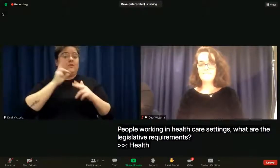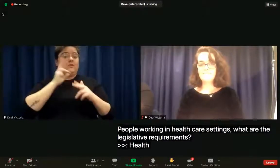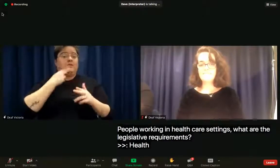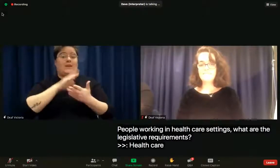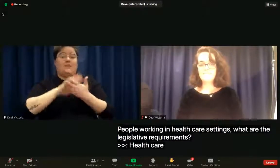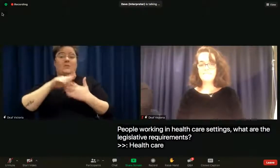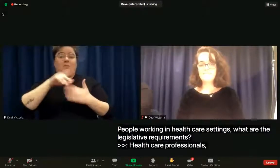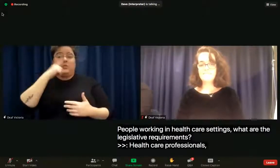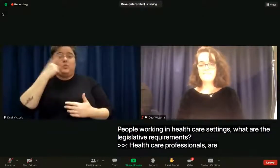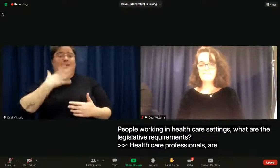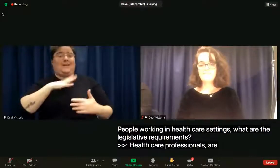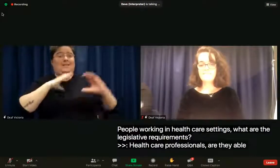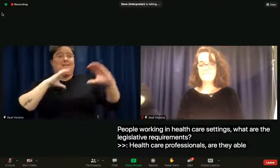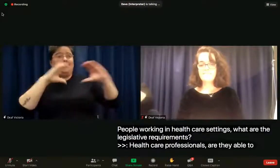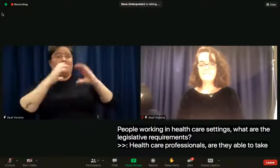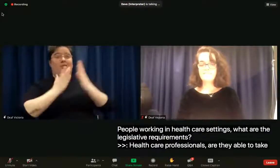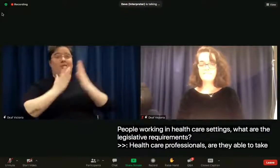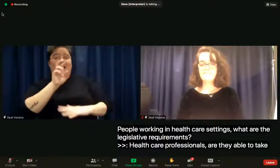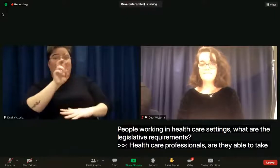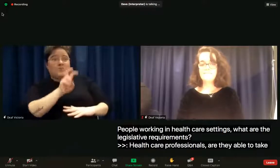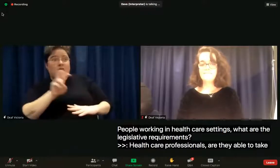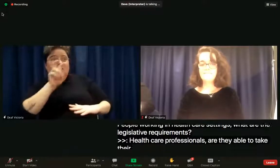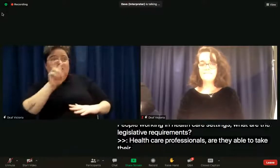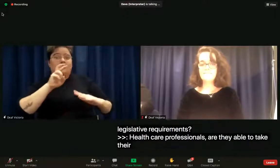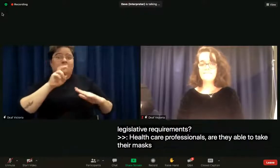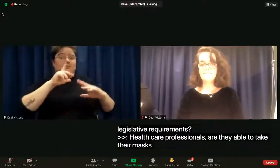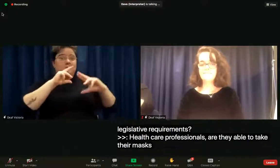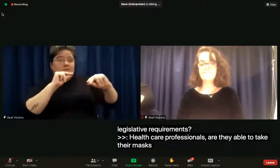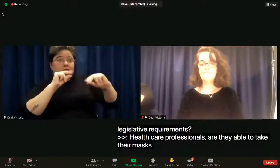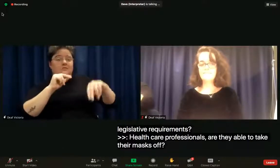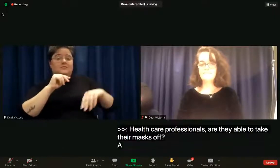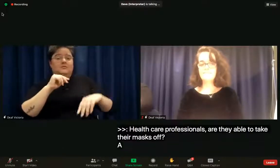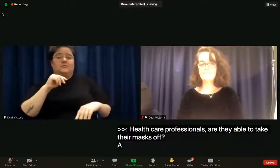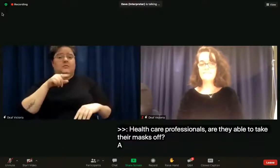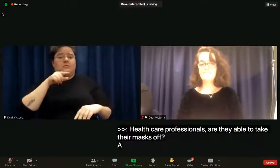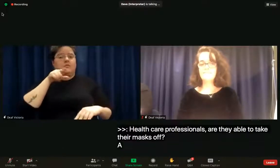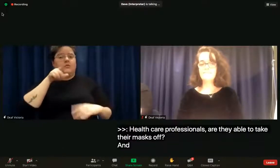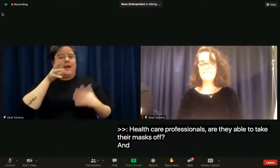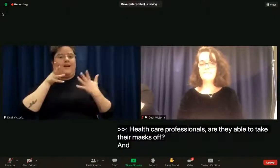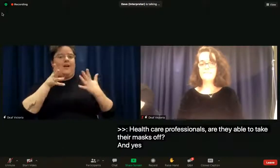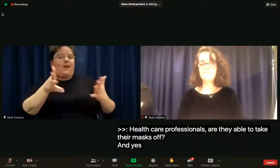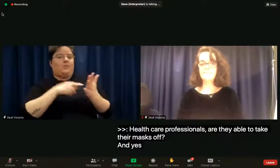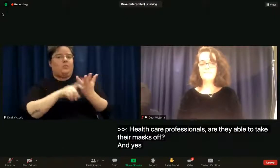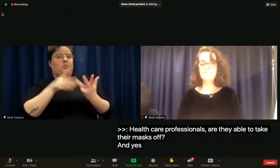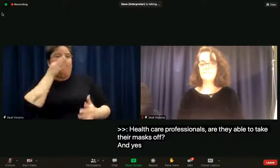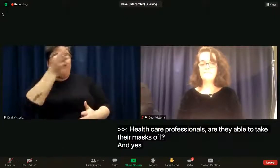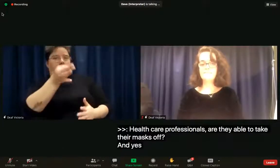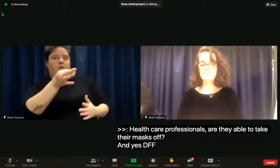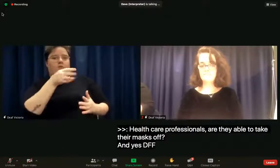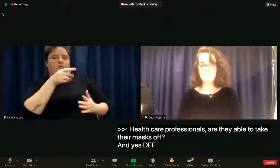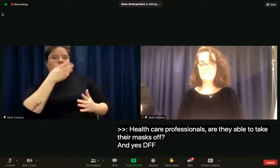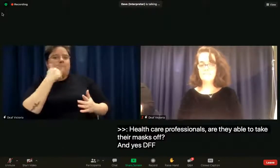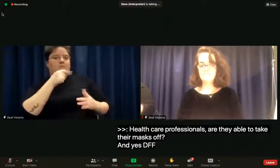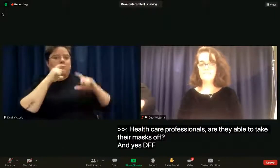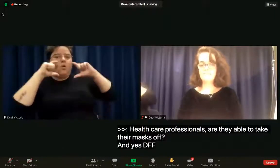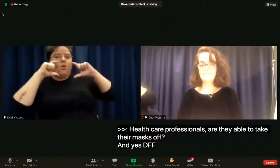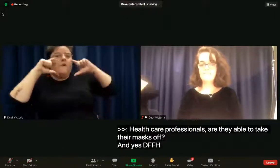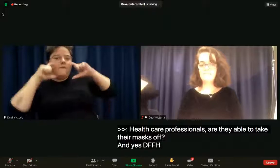yes, DFFH have said that people that require to see somebody's lips for communication, whether it be lip reading or